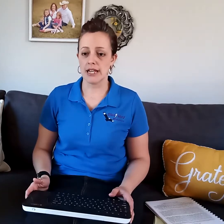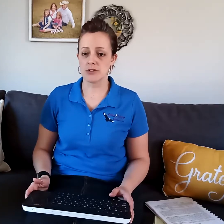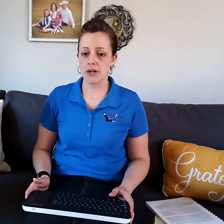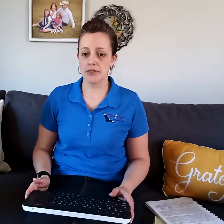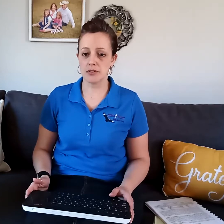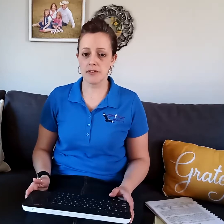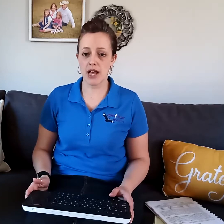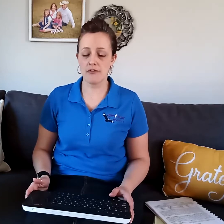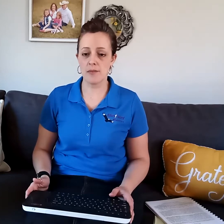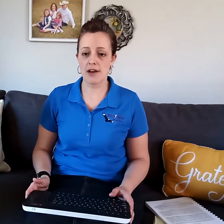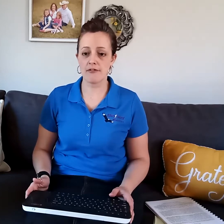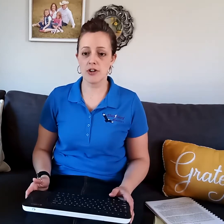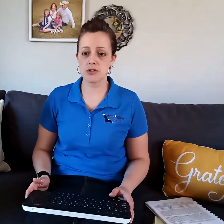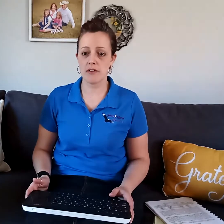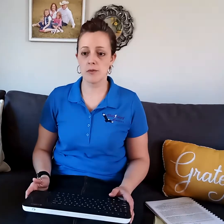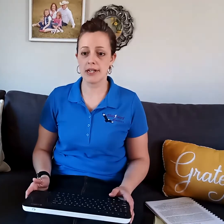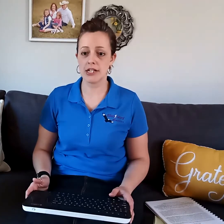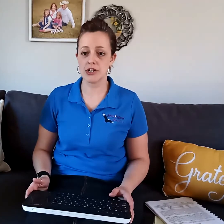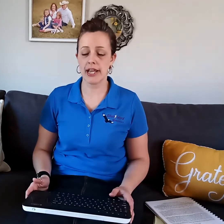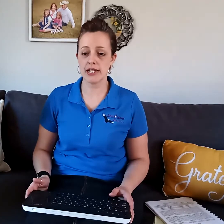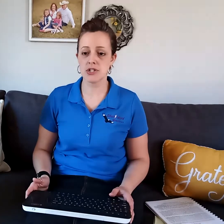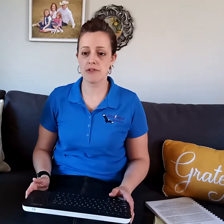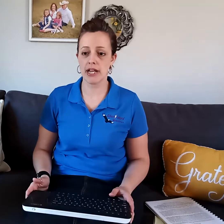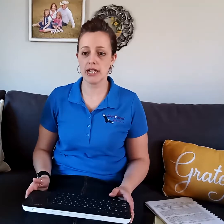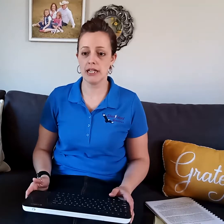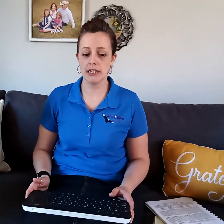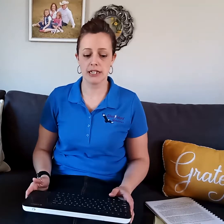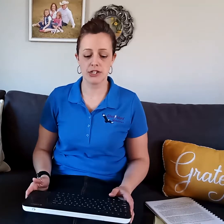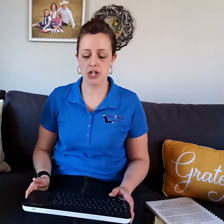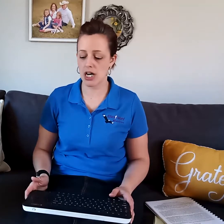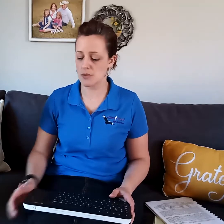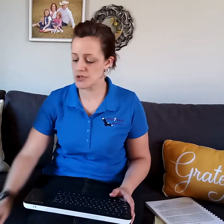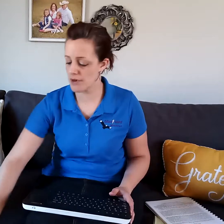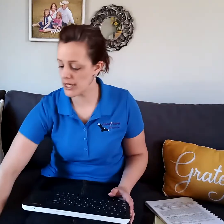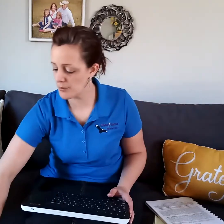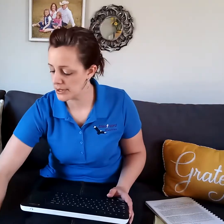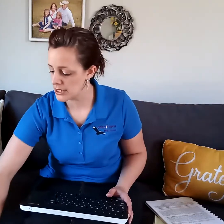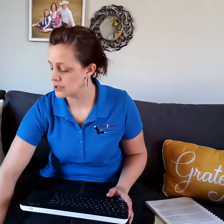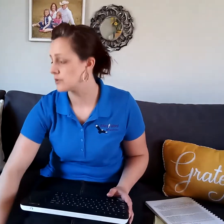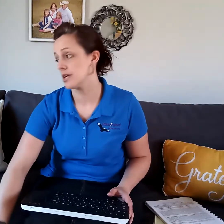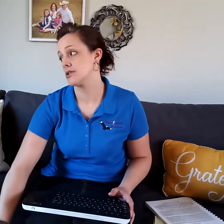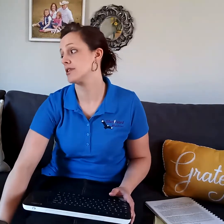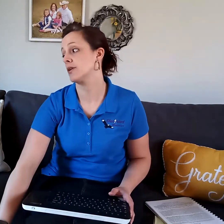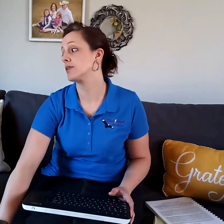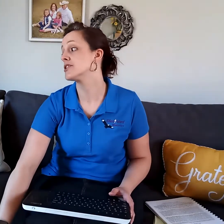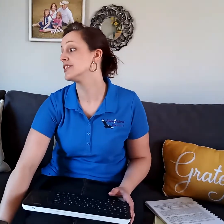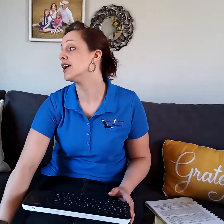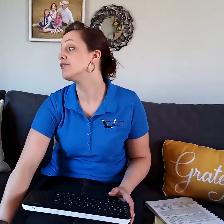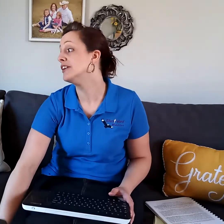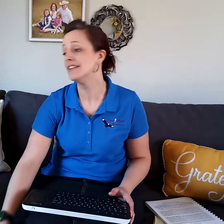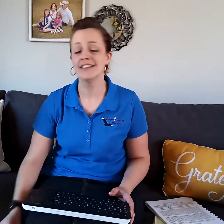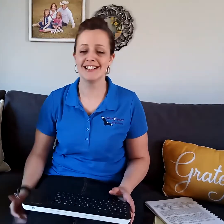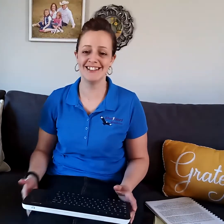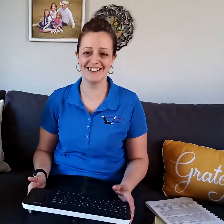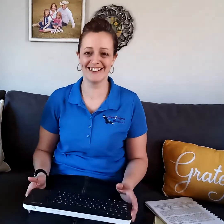run through the alphabet first. So everybody get your hands ready, get your arms ready. Please don't touch the cords, love.